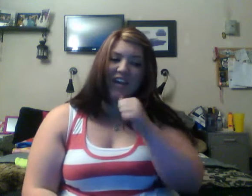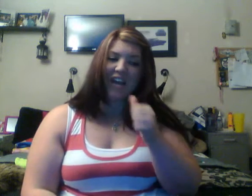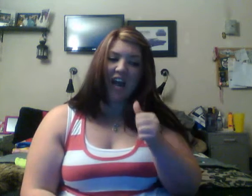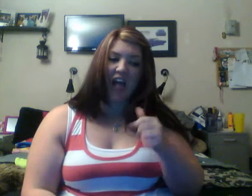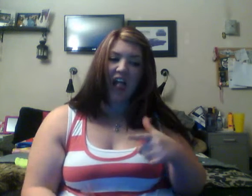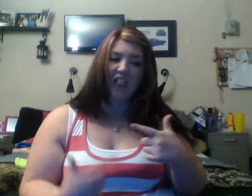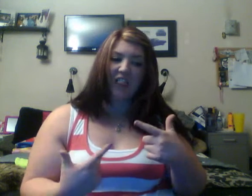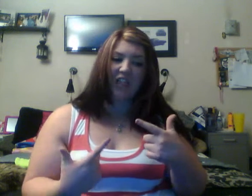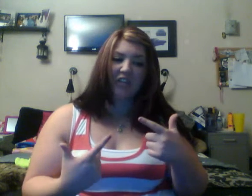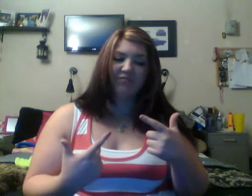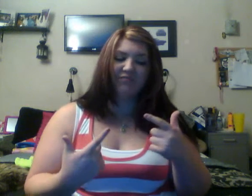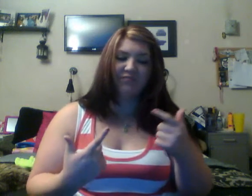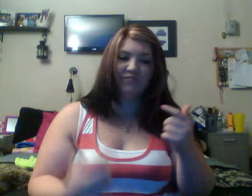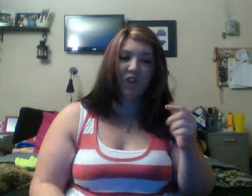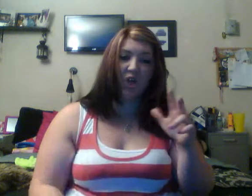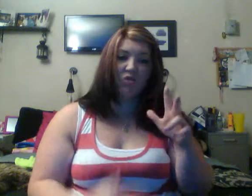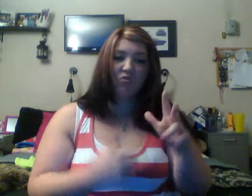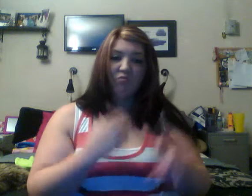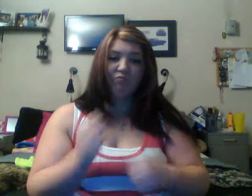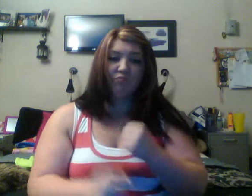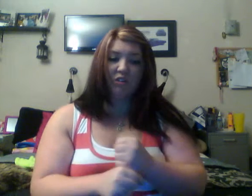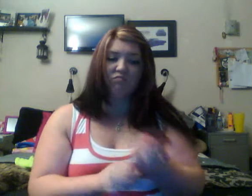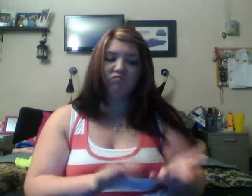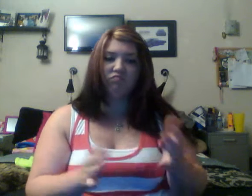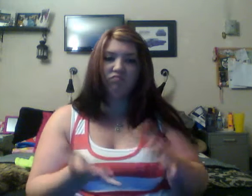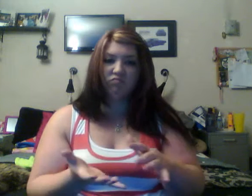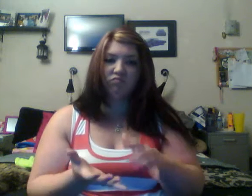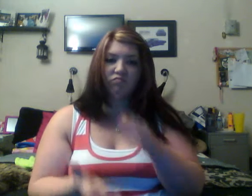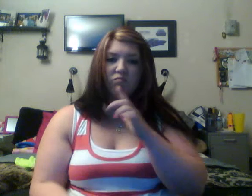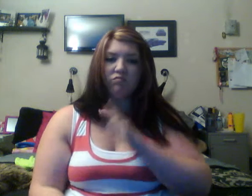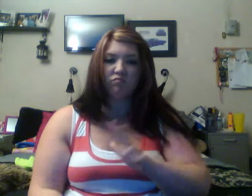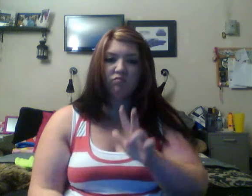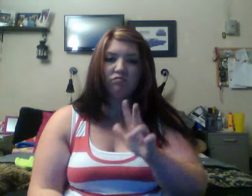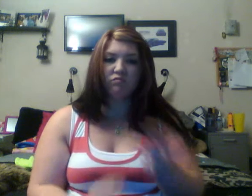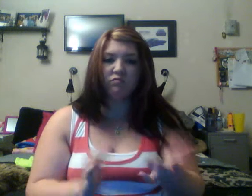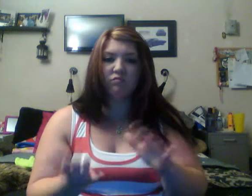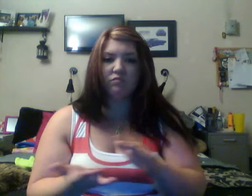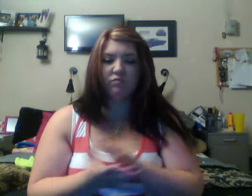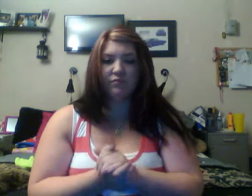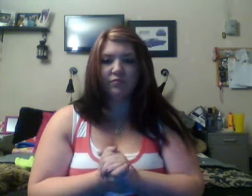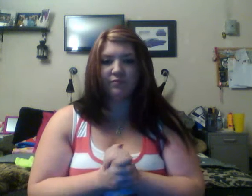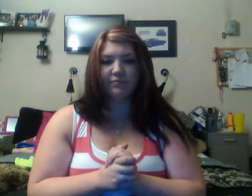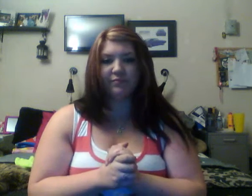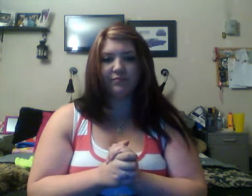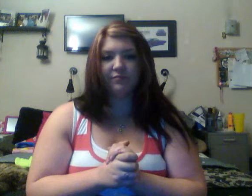unusual thing either at this time in England. You, first of all, no birth control until a woman popped babies out every year.